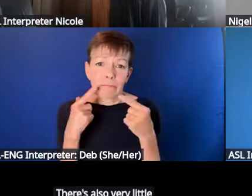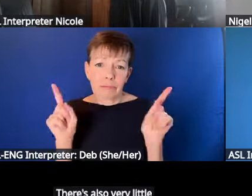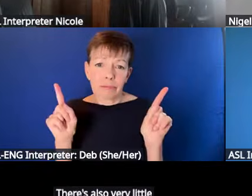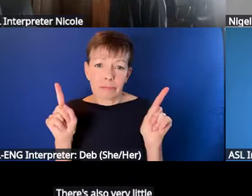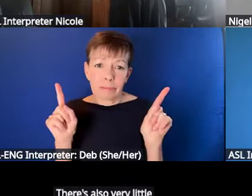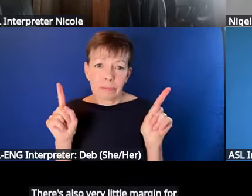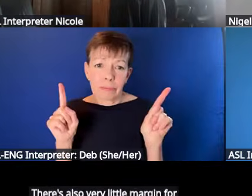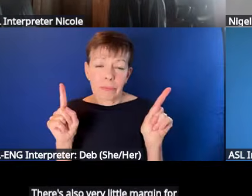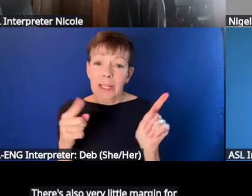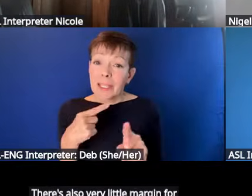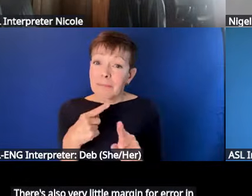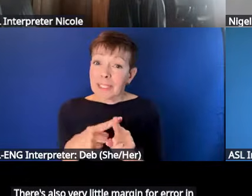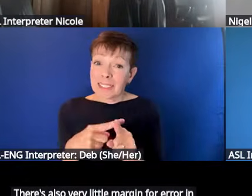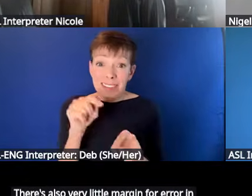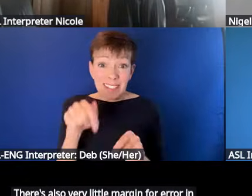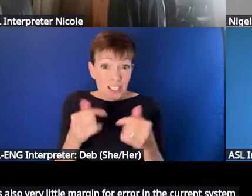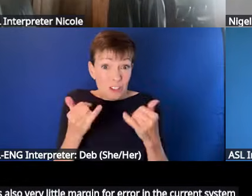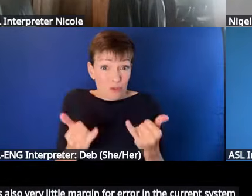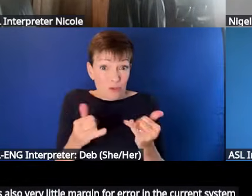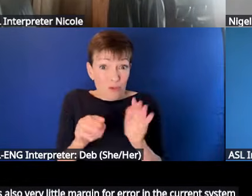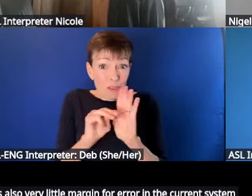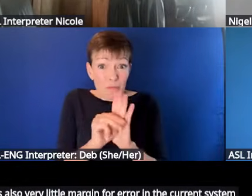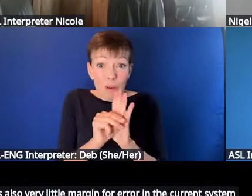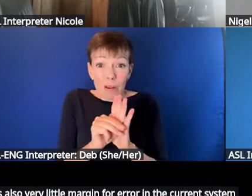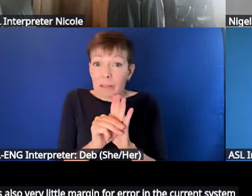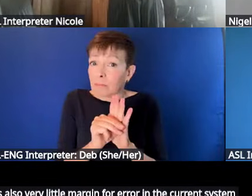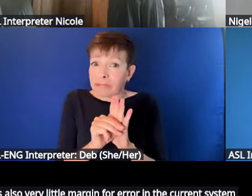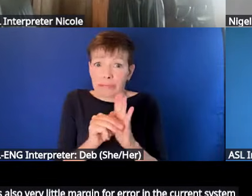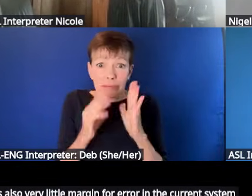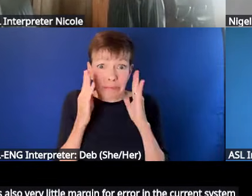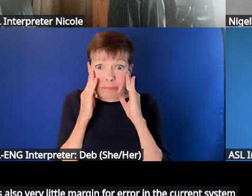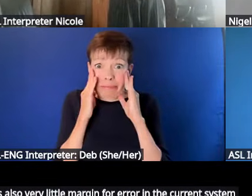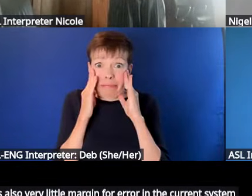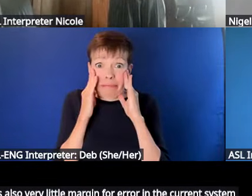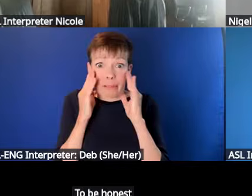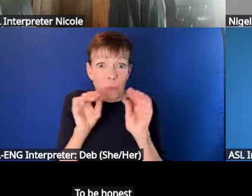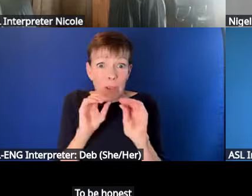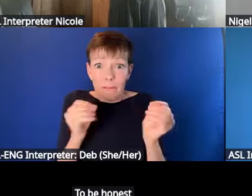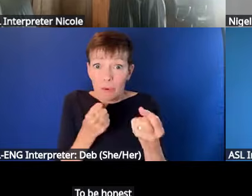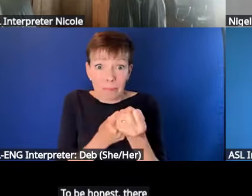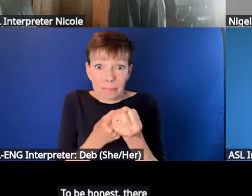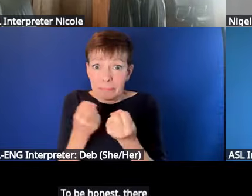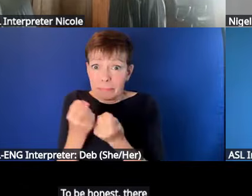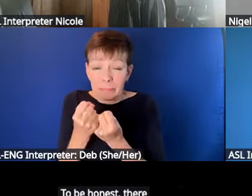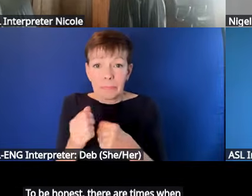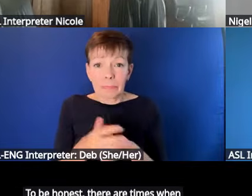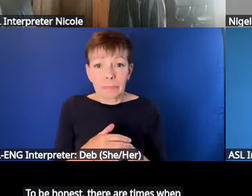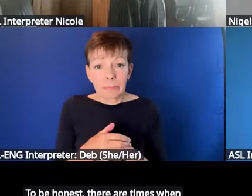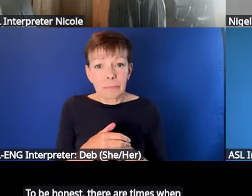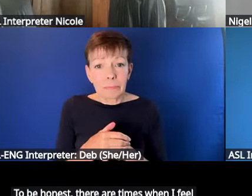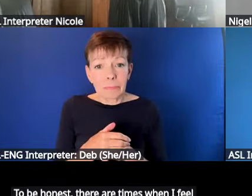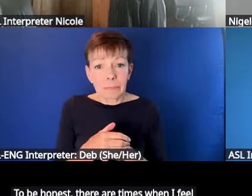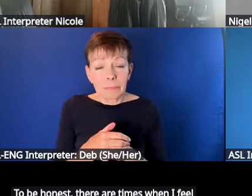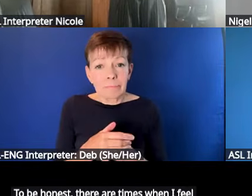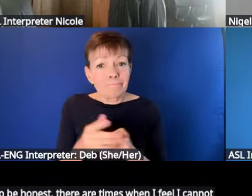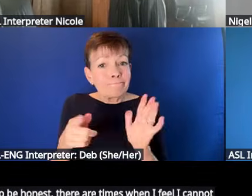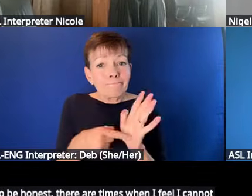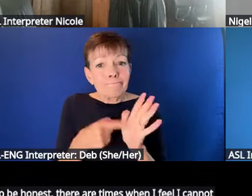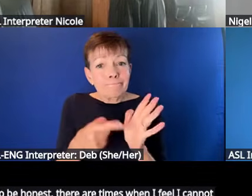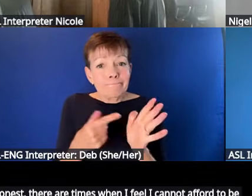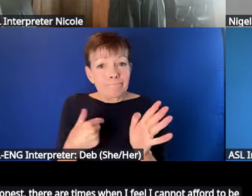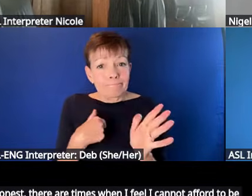for error in the current system. To be honest, there are times when I feel I cannot afford to be